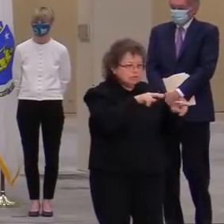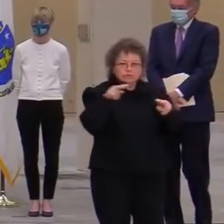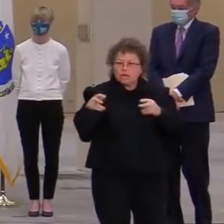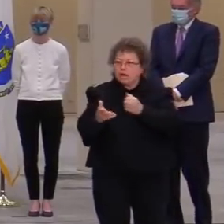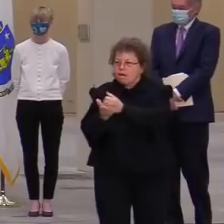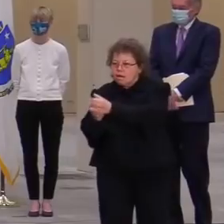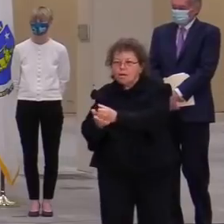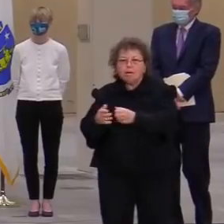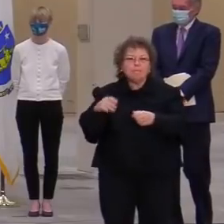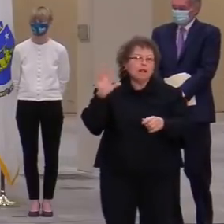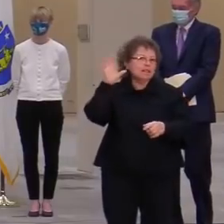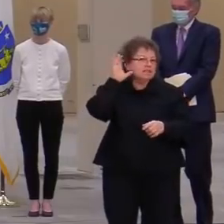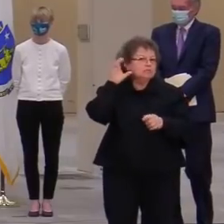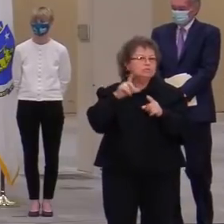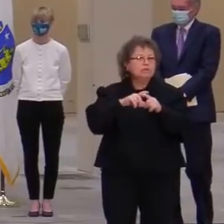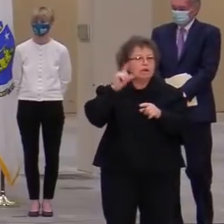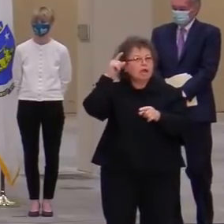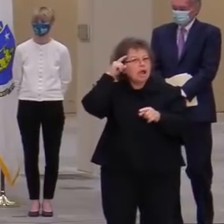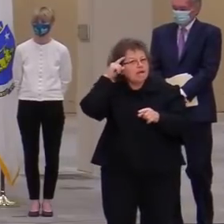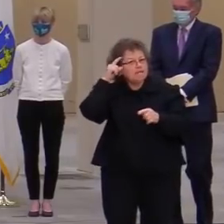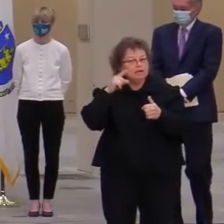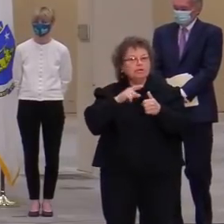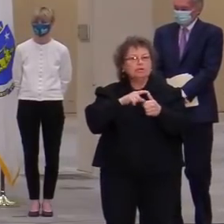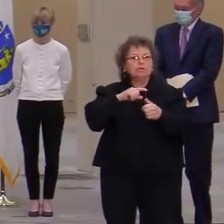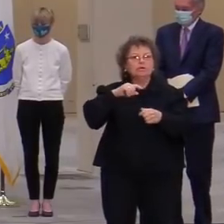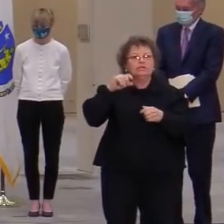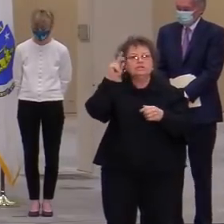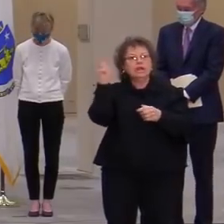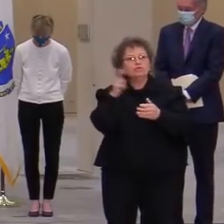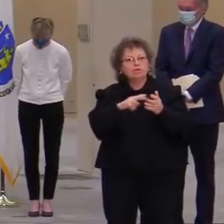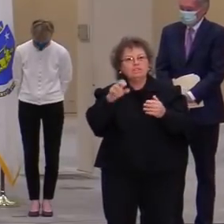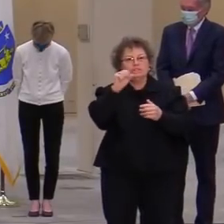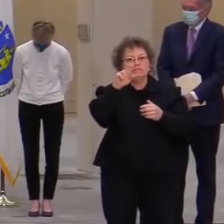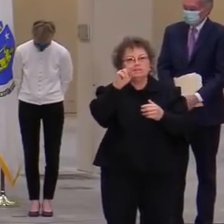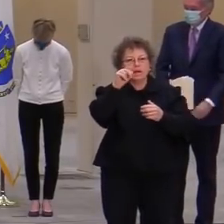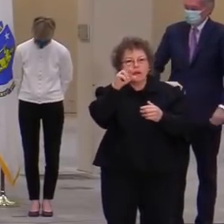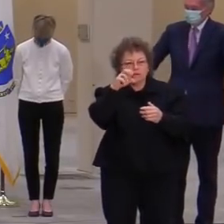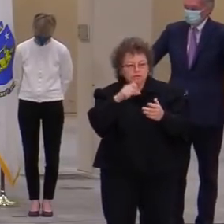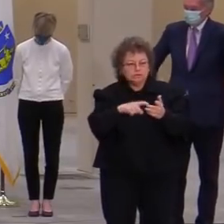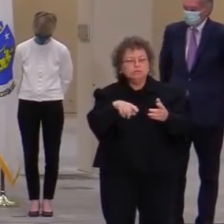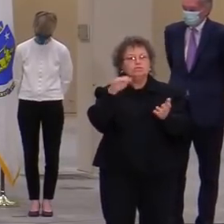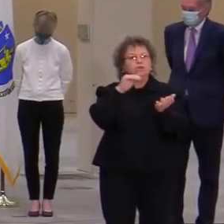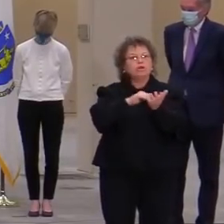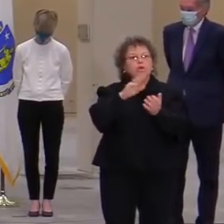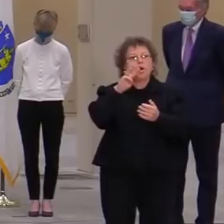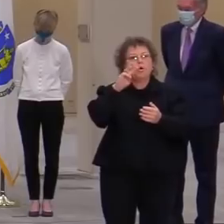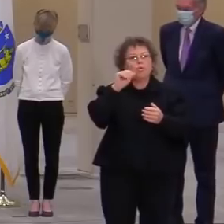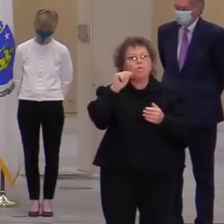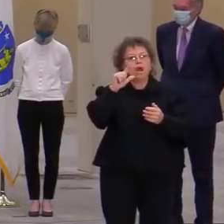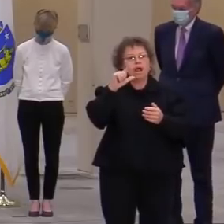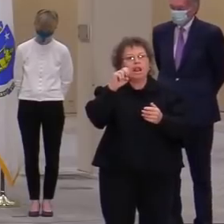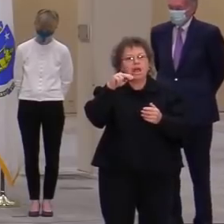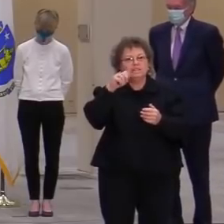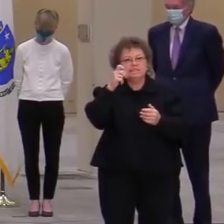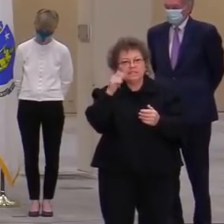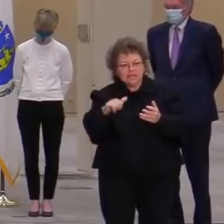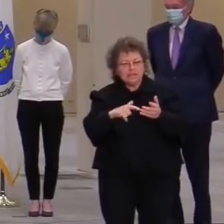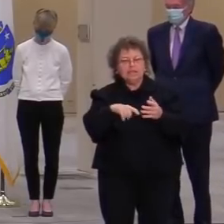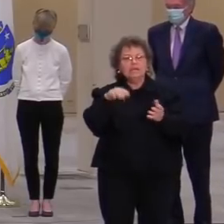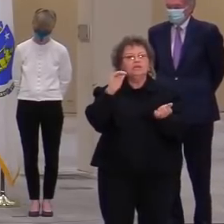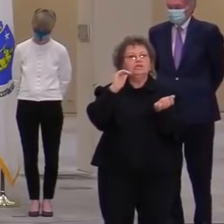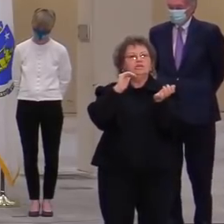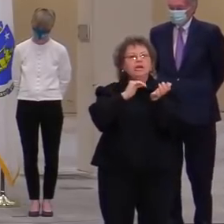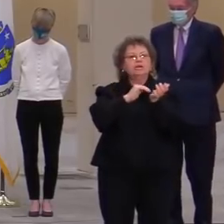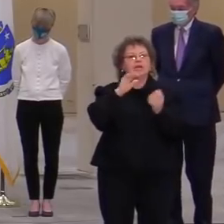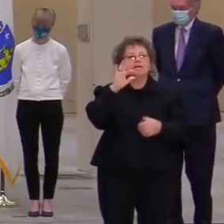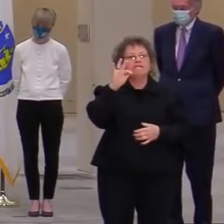Secretary Sutters and Director Walensky and Dr. Fauci. We got to do the right thing here to